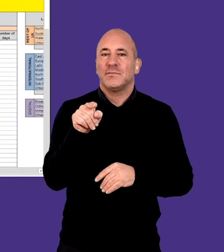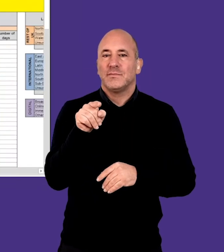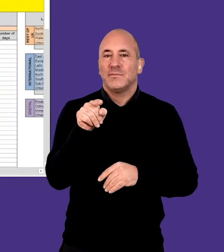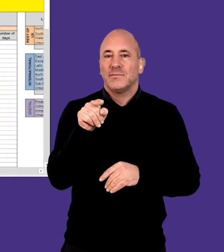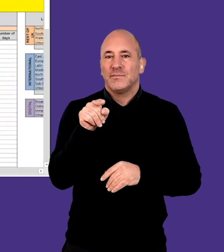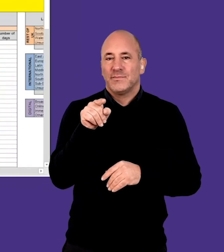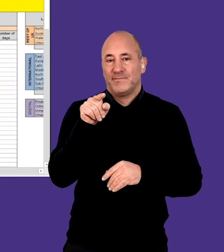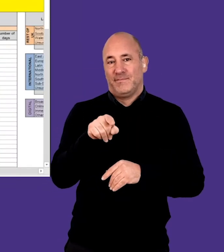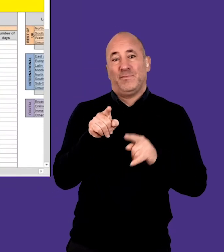here,